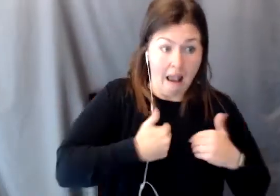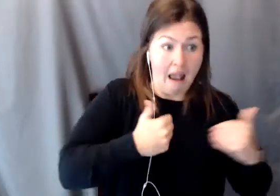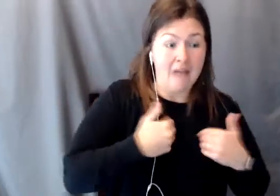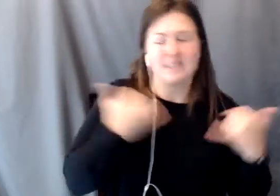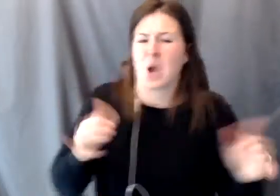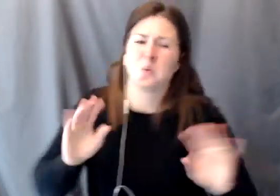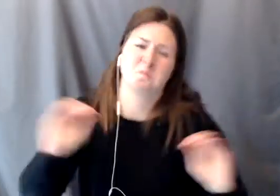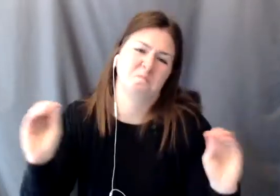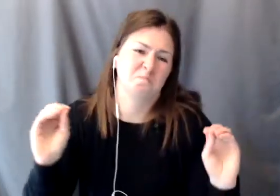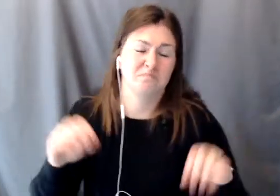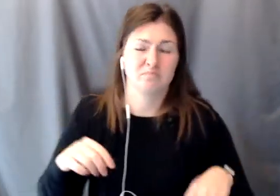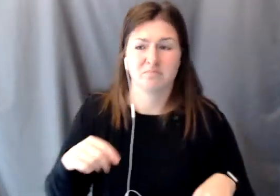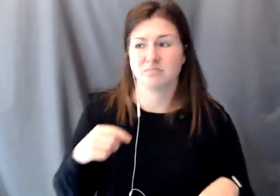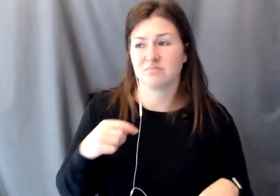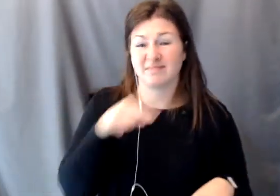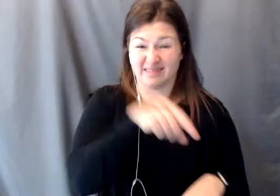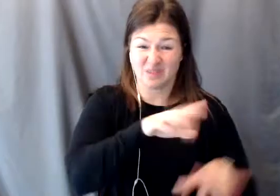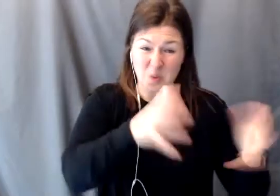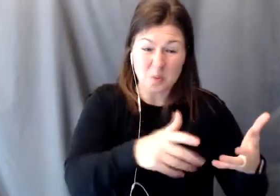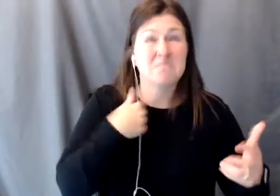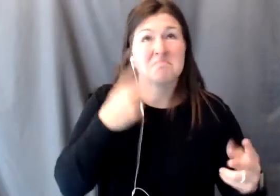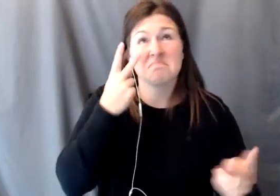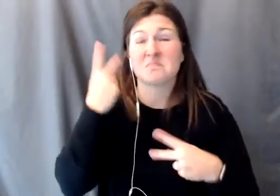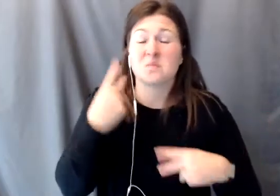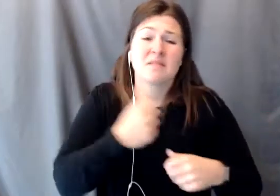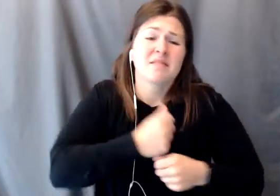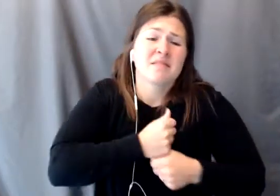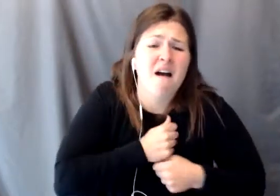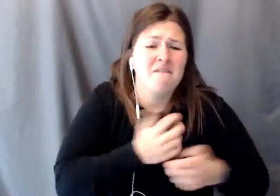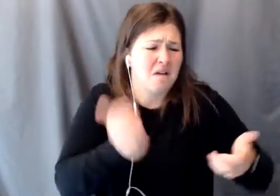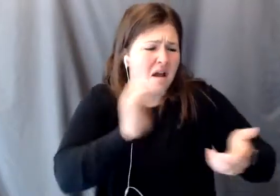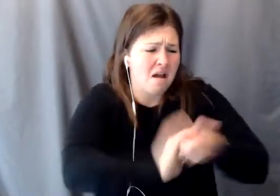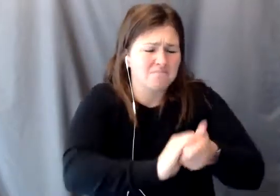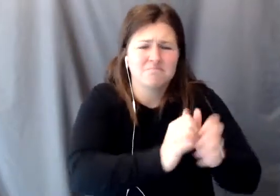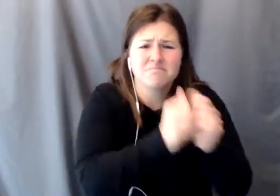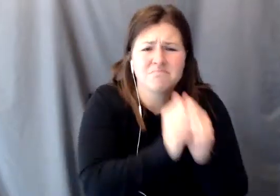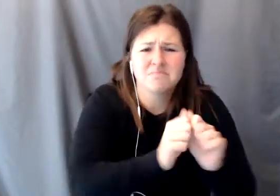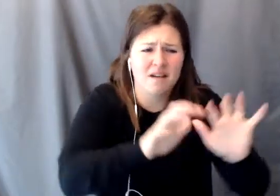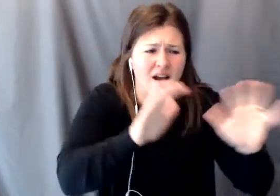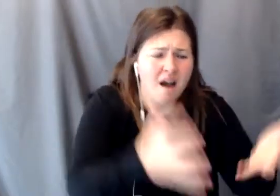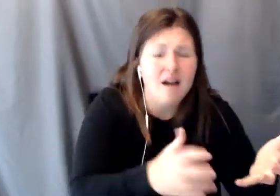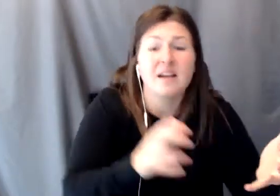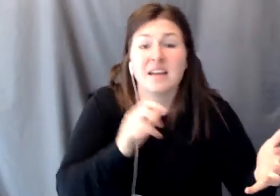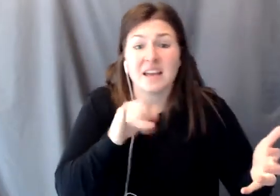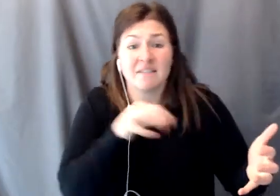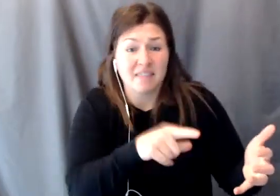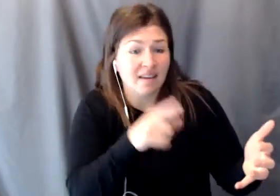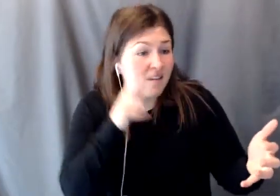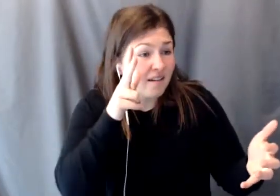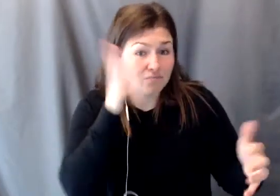We loved and cared about each other. We spent time, we traveled, we listened. If someone was talking, we were all there. it's